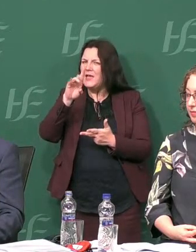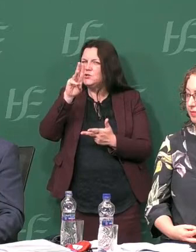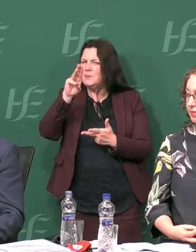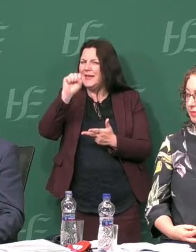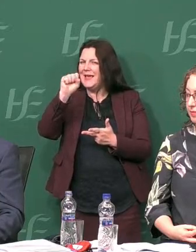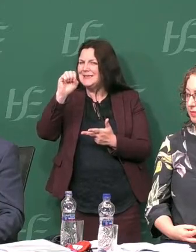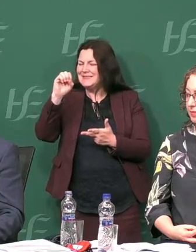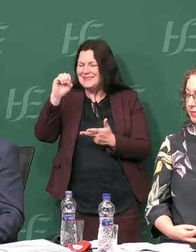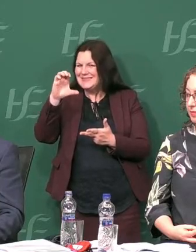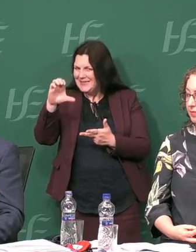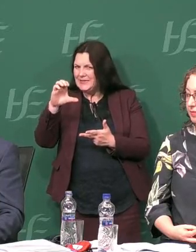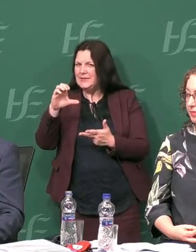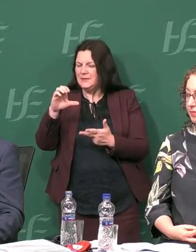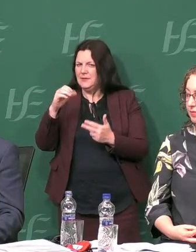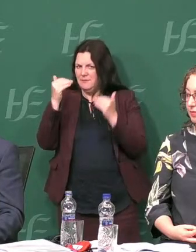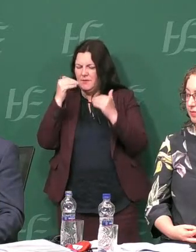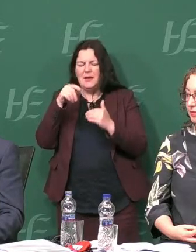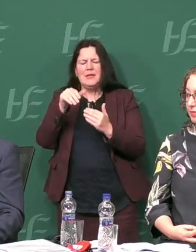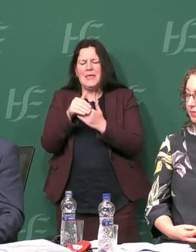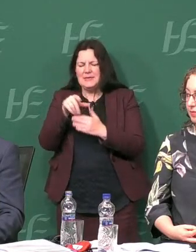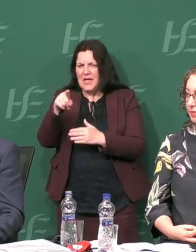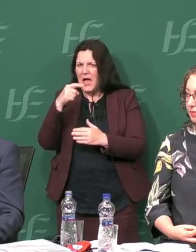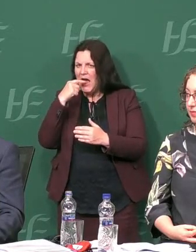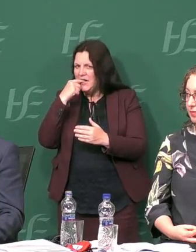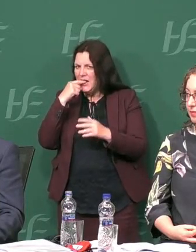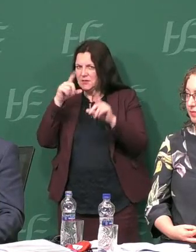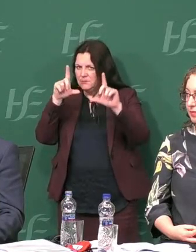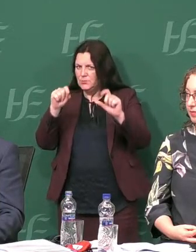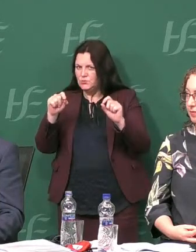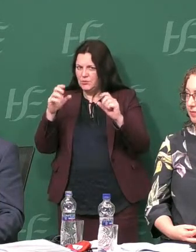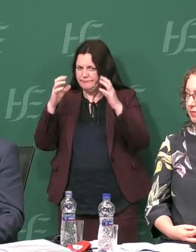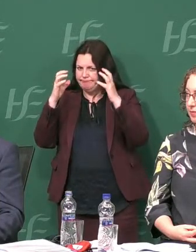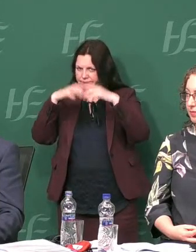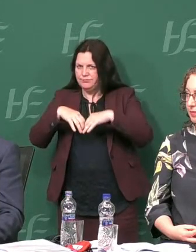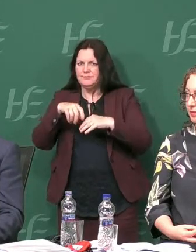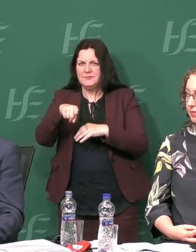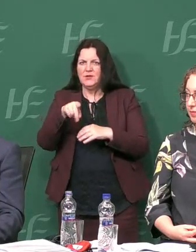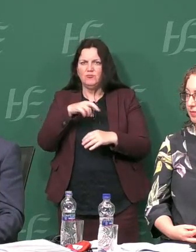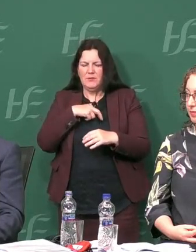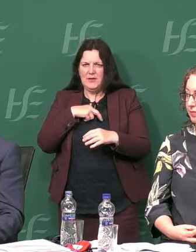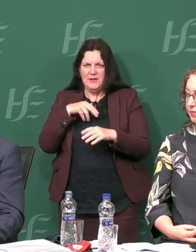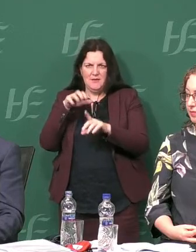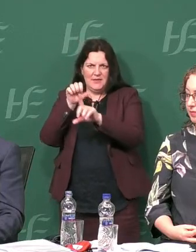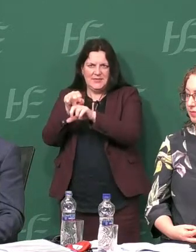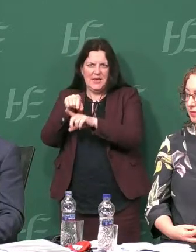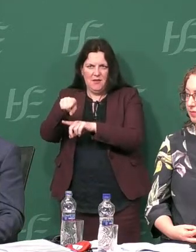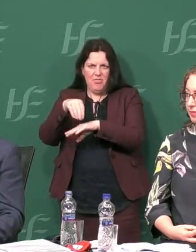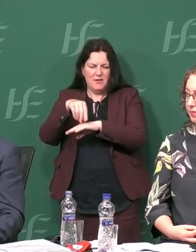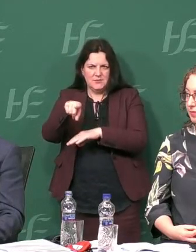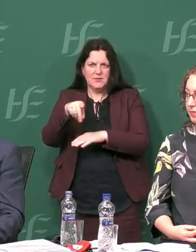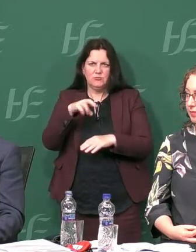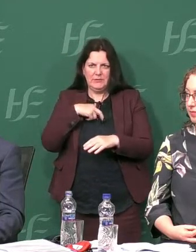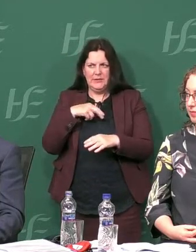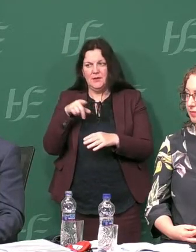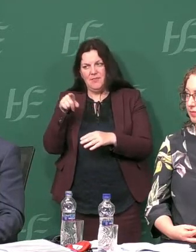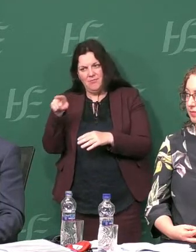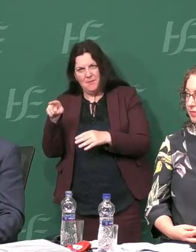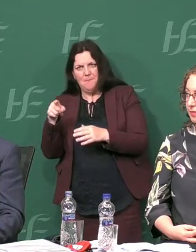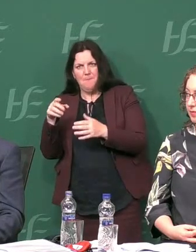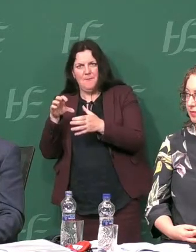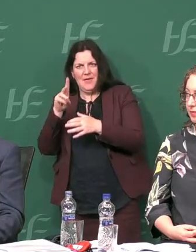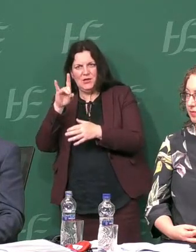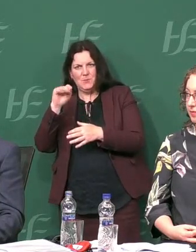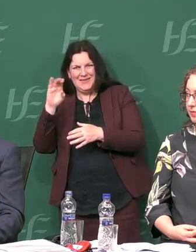data, yes, they have been significantly impacted by the cyber attack and integration between themselves and particularly the public health teams